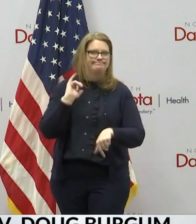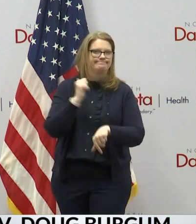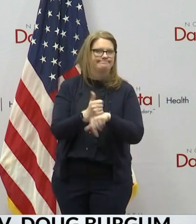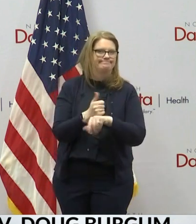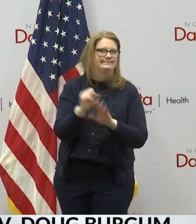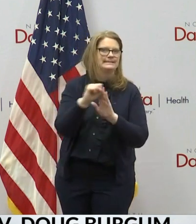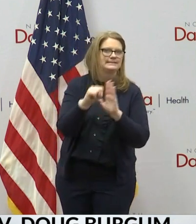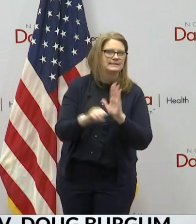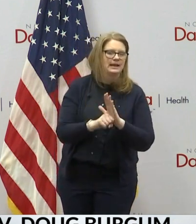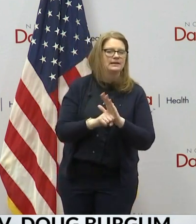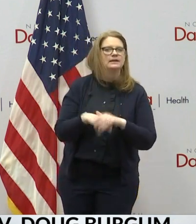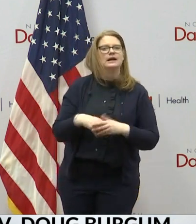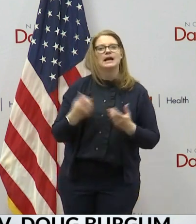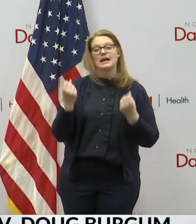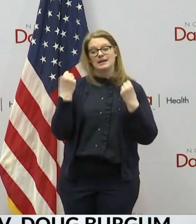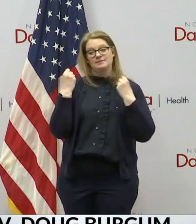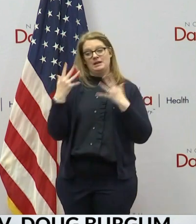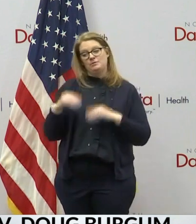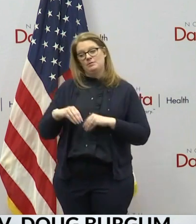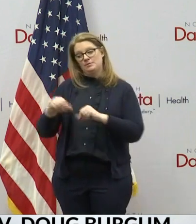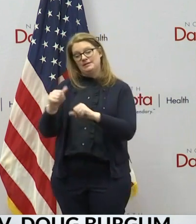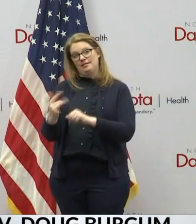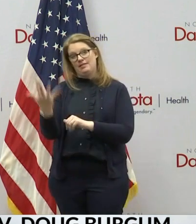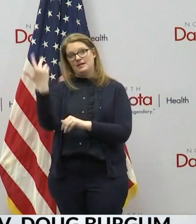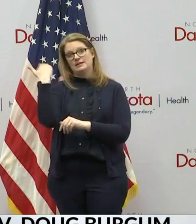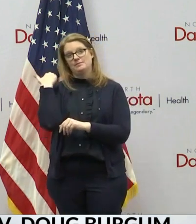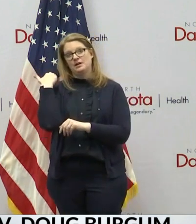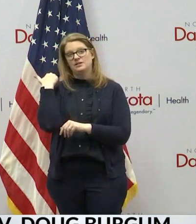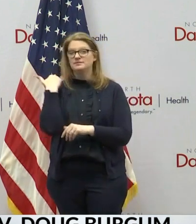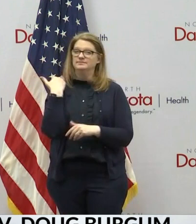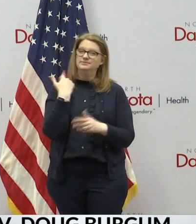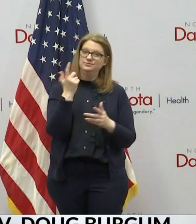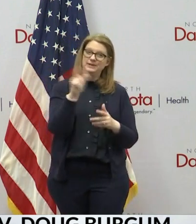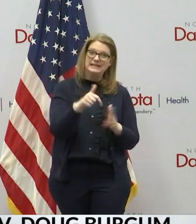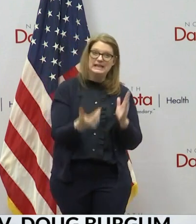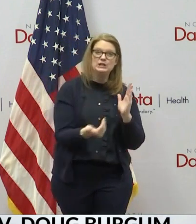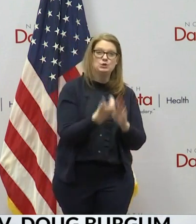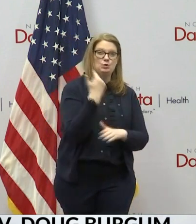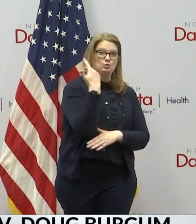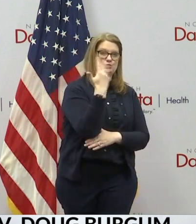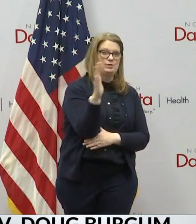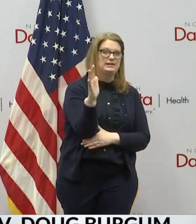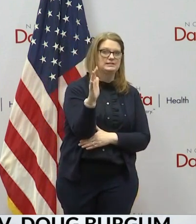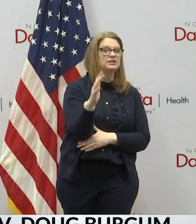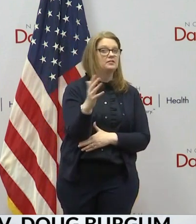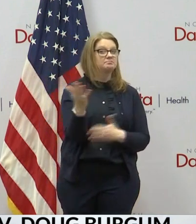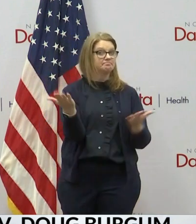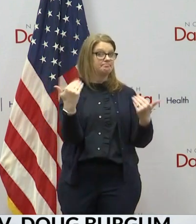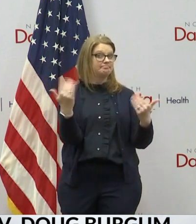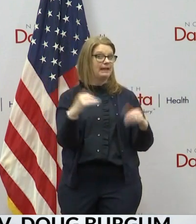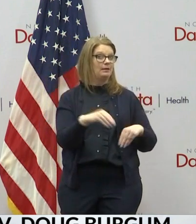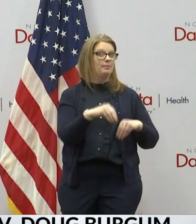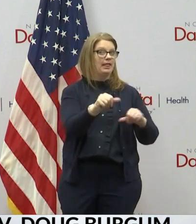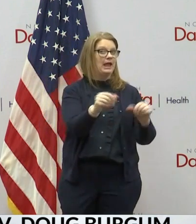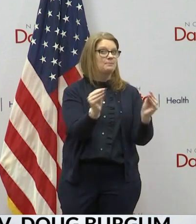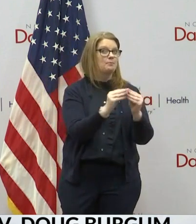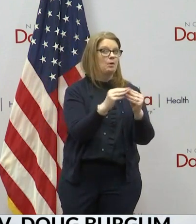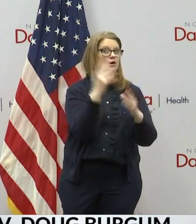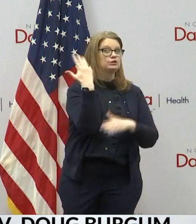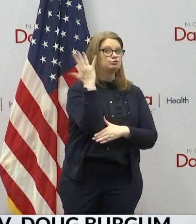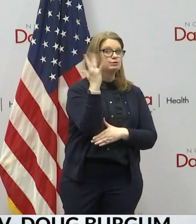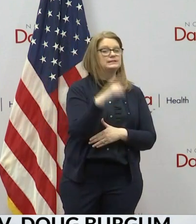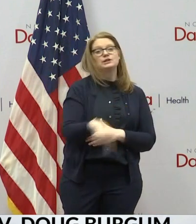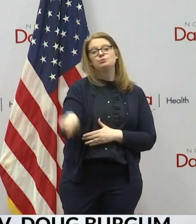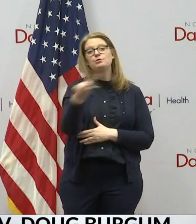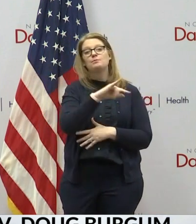many of them were planted a long time ago, and a lot of them needed new replanting, so we'd love to see more trees planted in North Dakota. You can be a part of